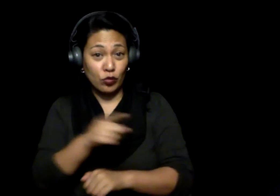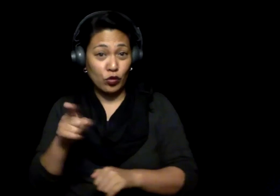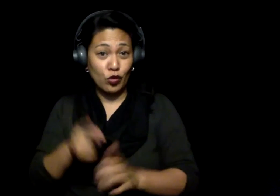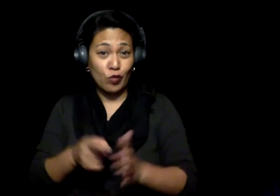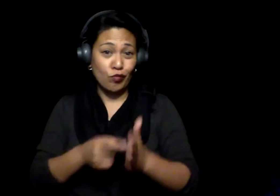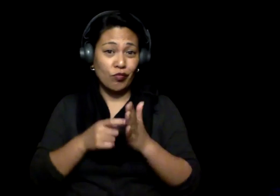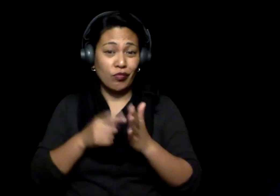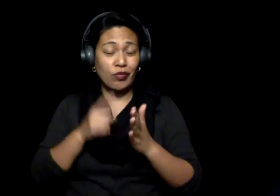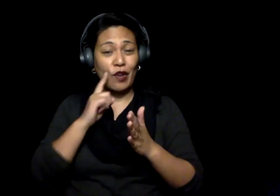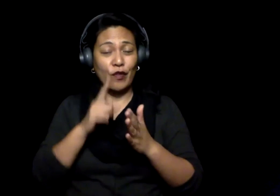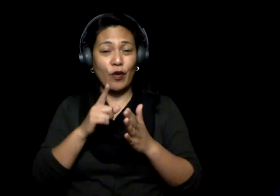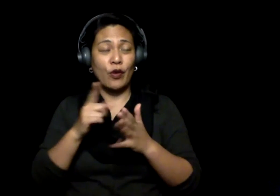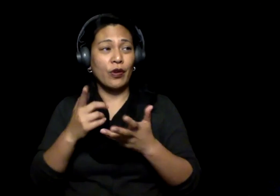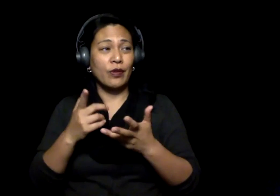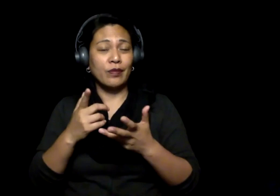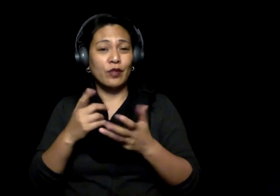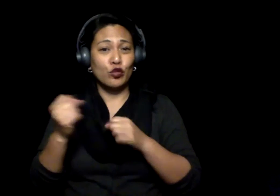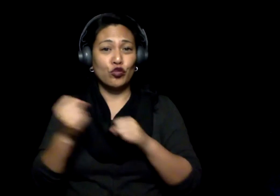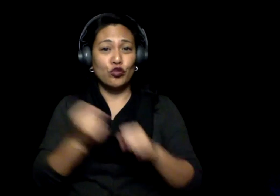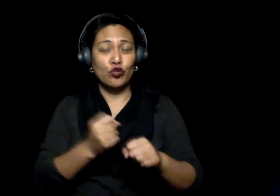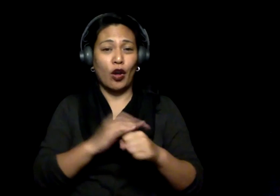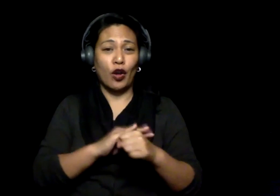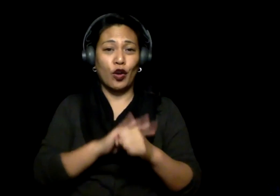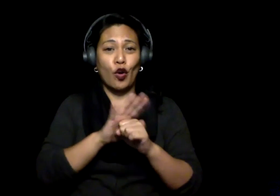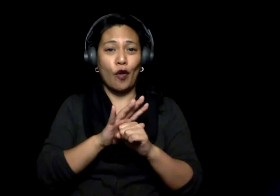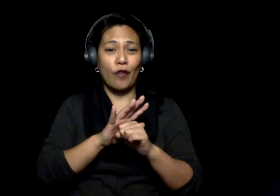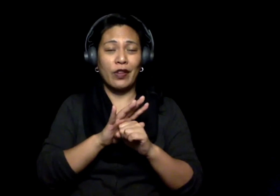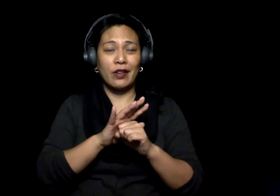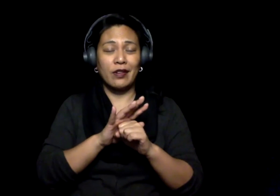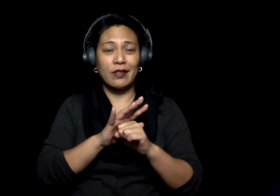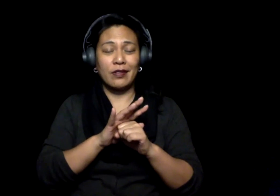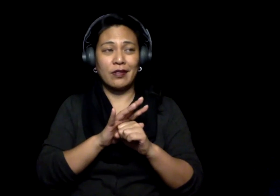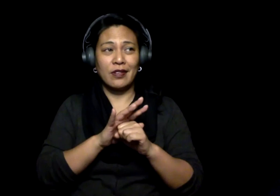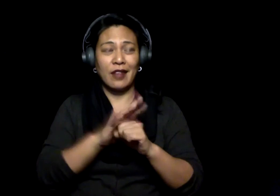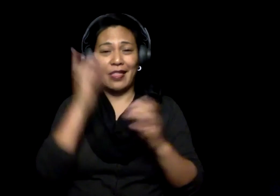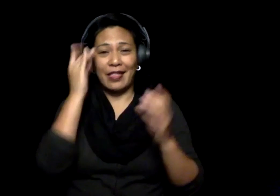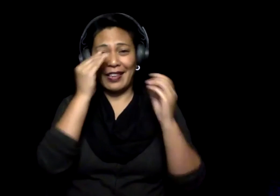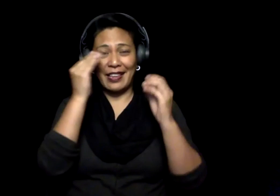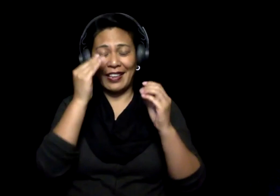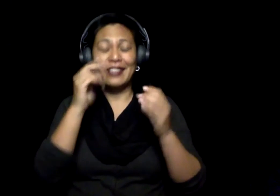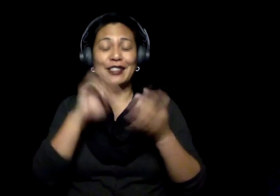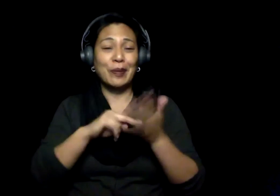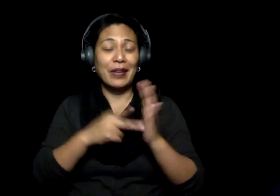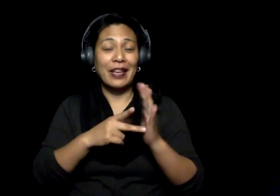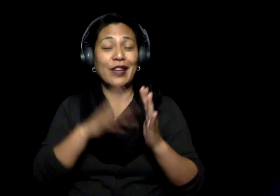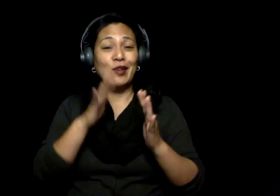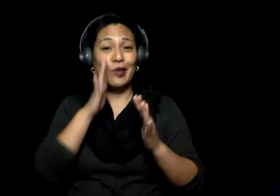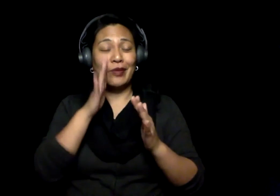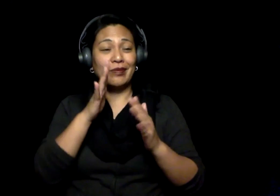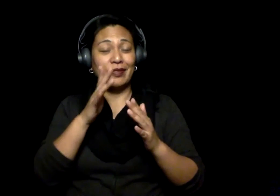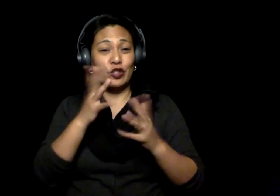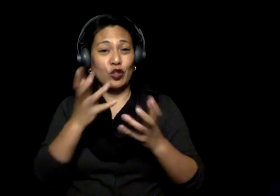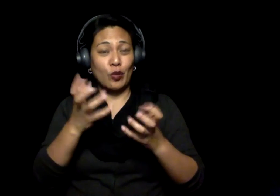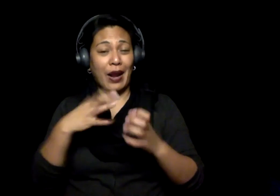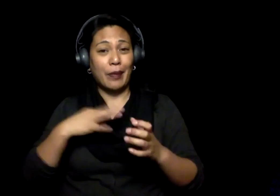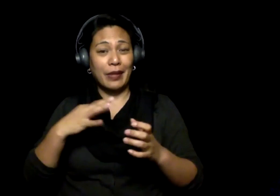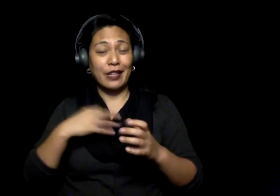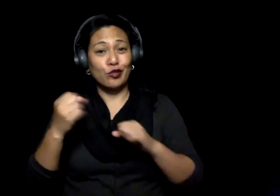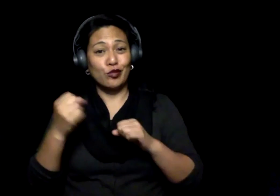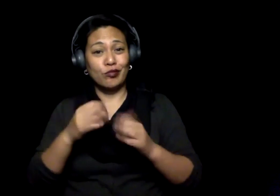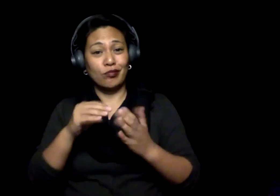really strong COVID mindfulness around active things with people? Yeah, I mean,